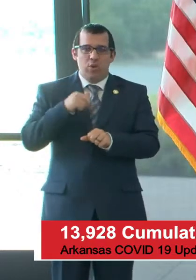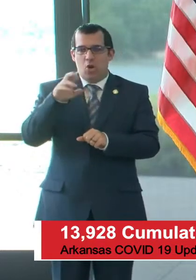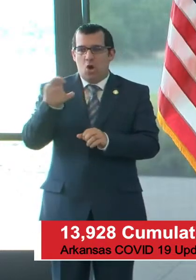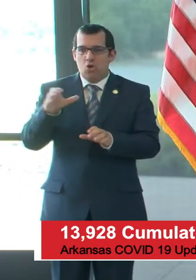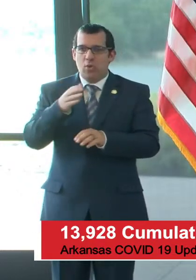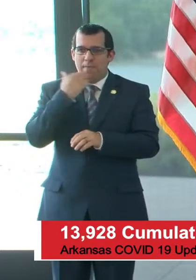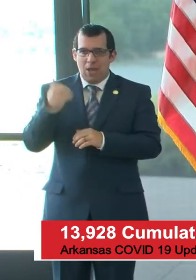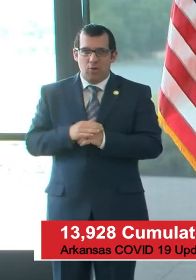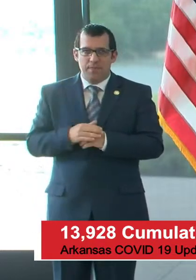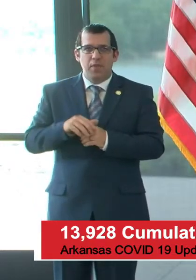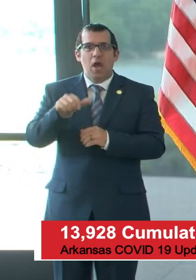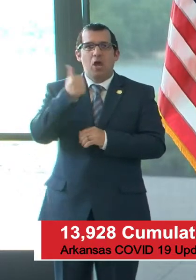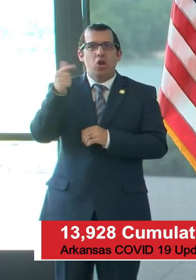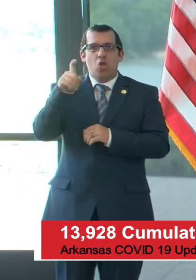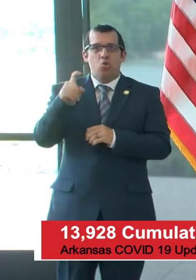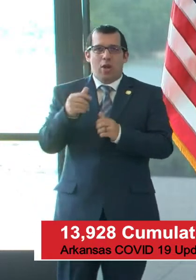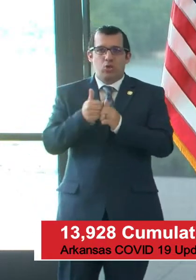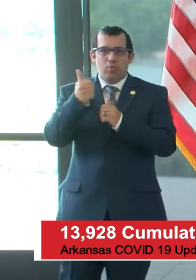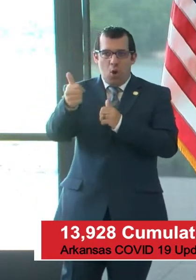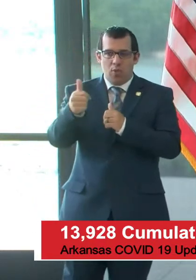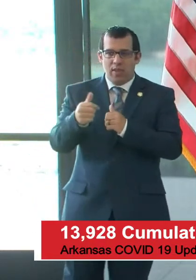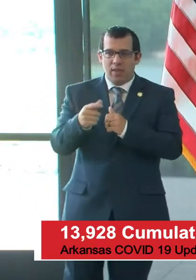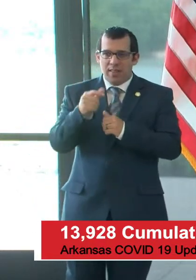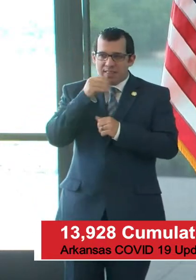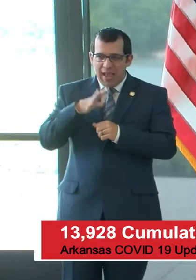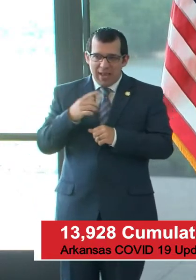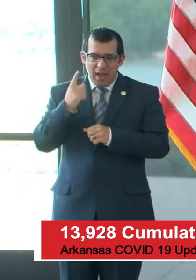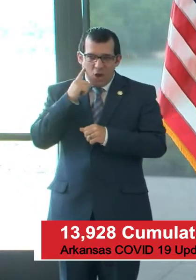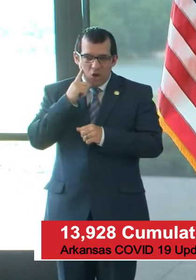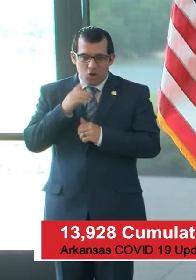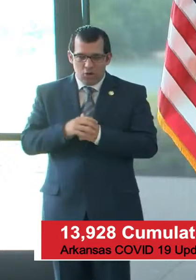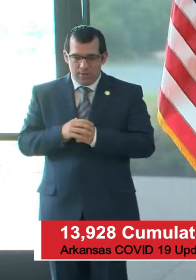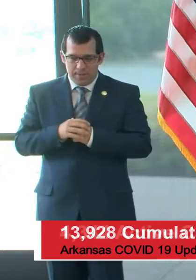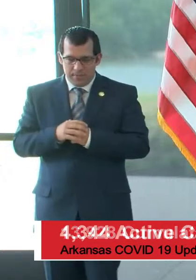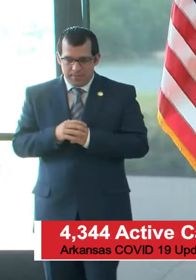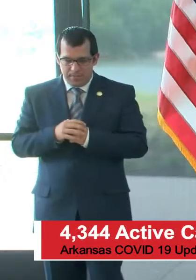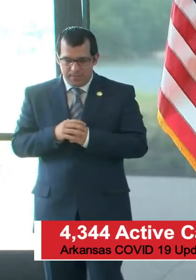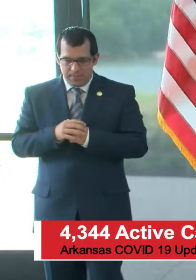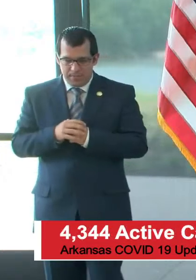than that. Another question remotely, there was a lady I heard.